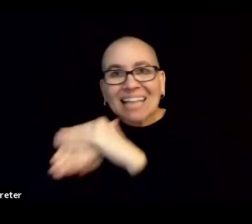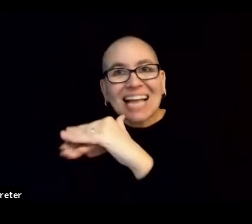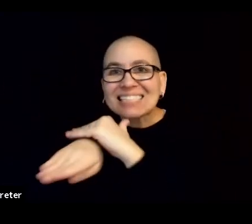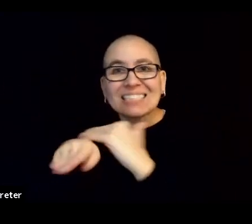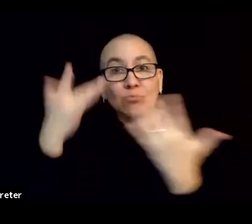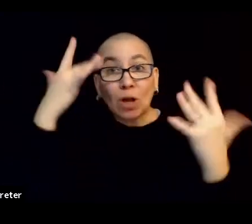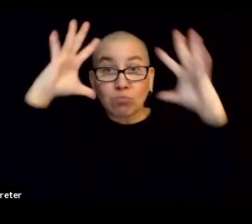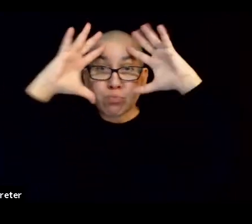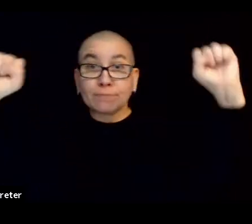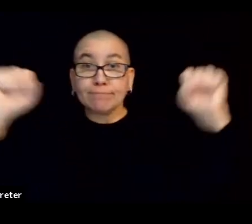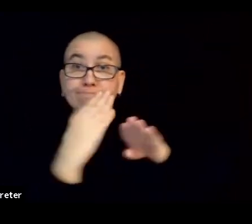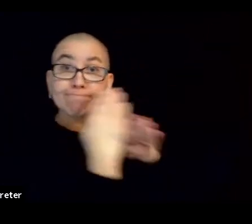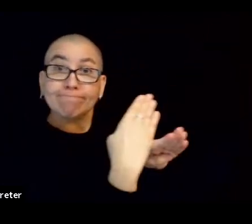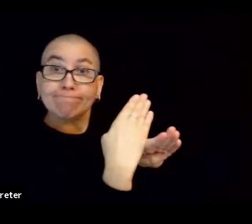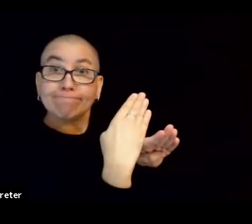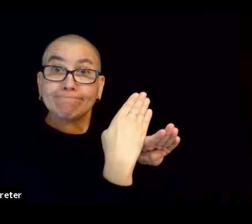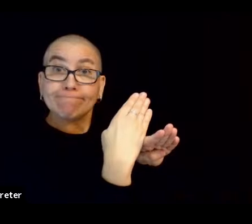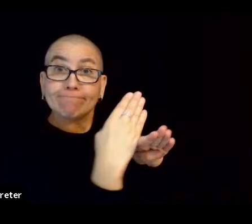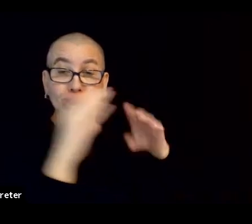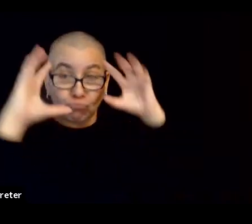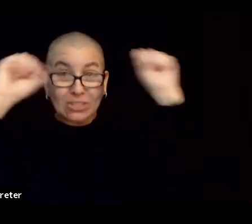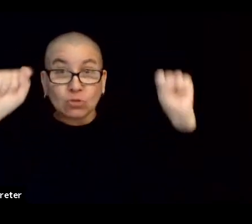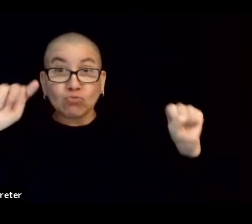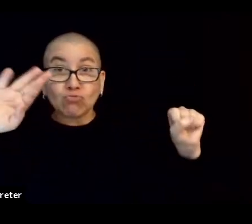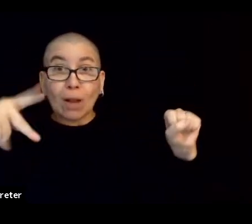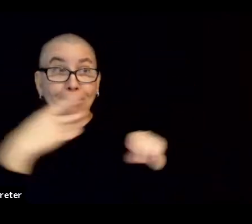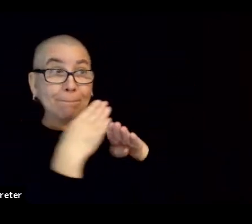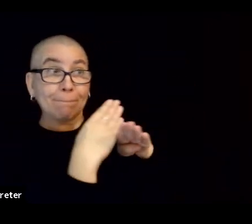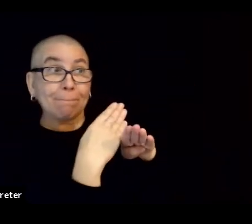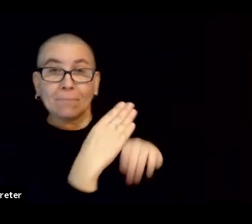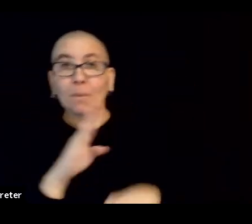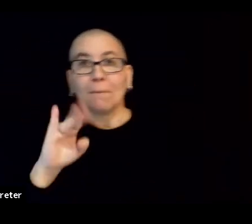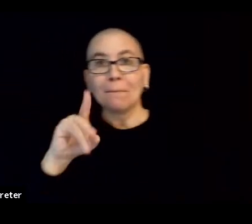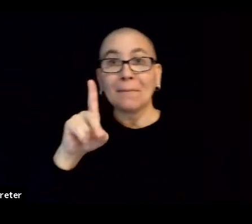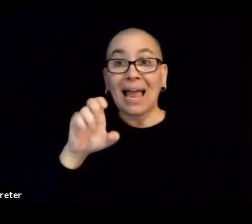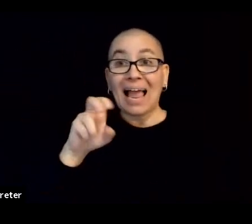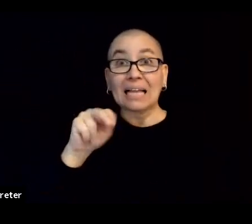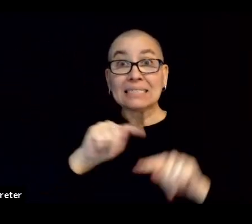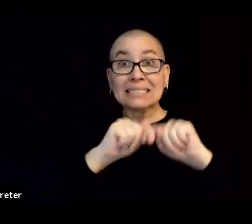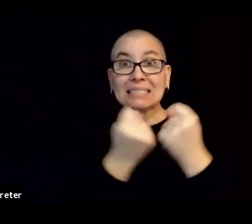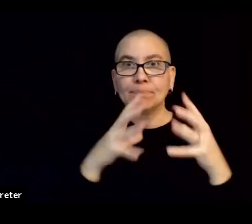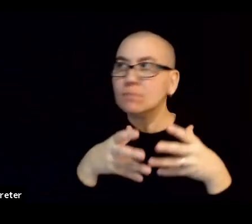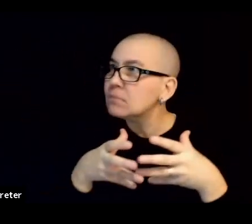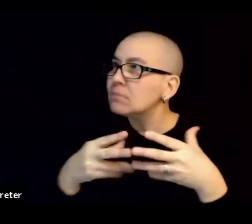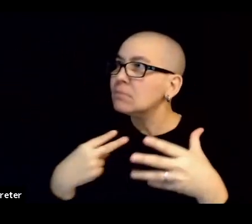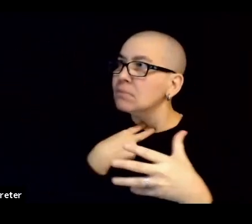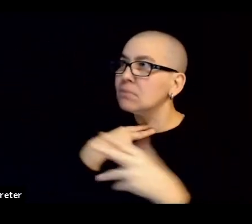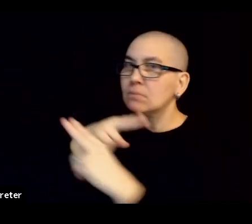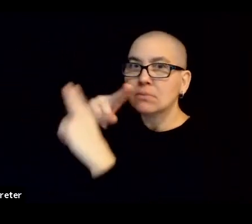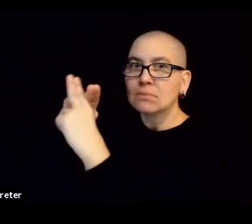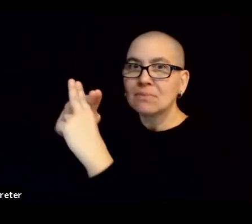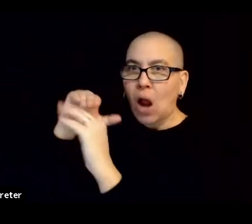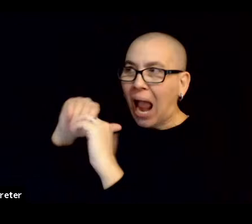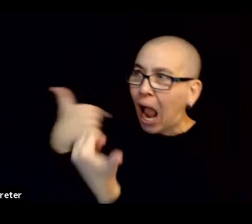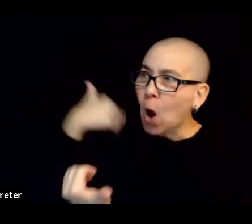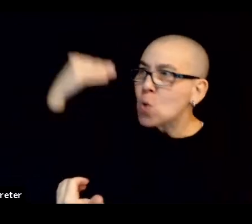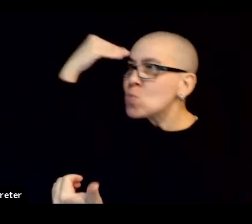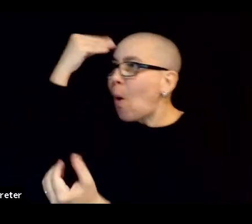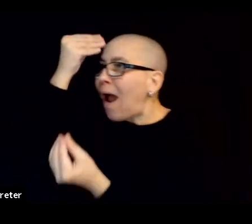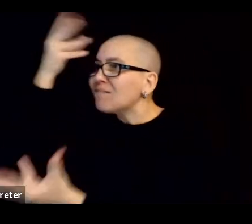decisions were made. I think it's safe to say that none of the things that Secretary Azar said are going to